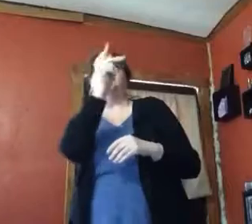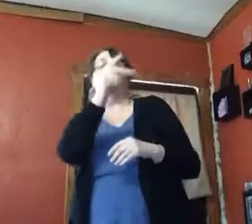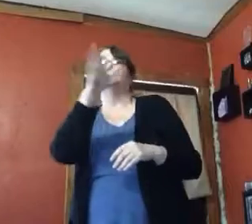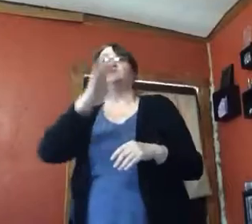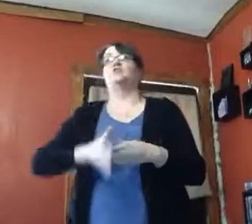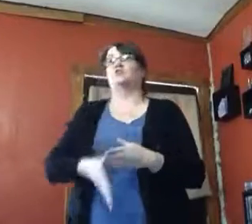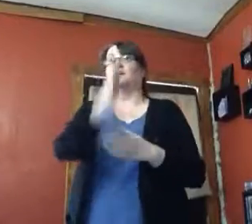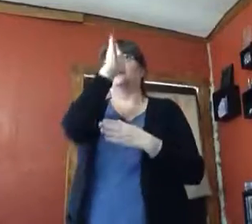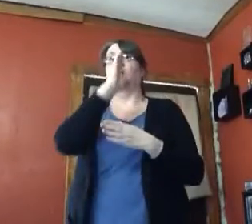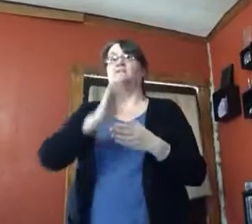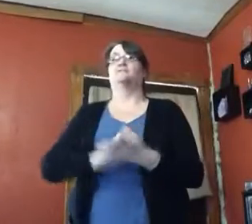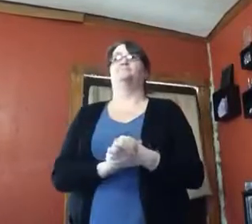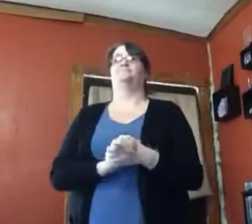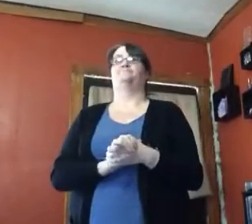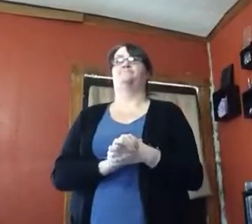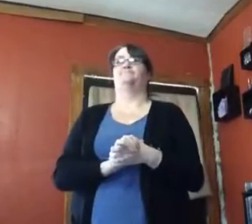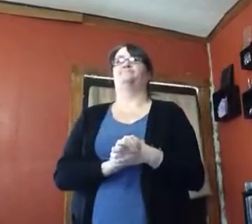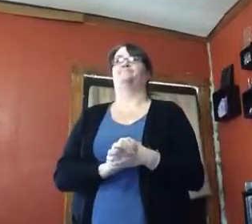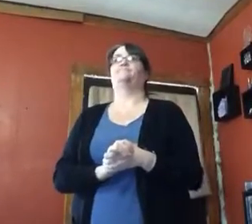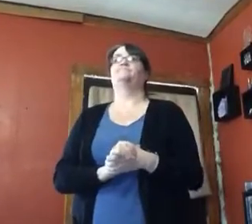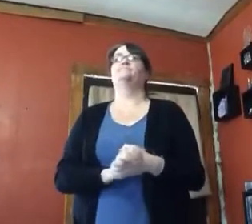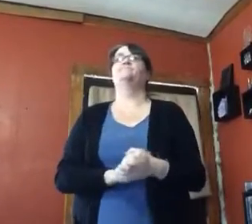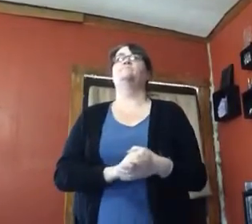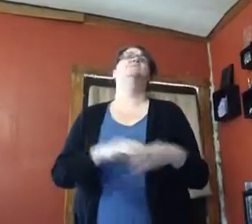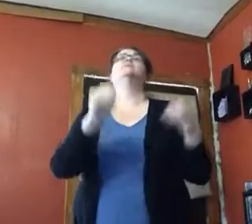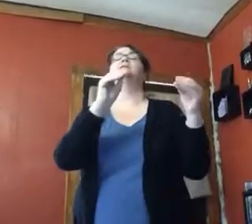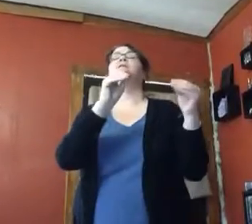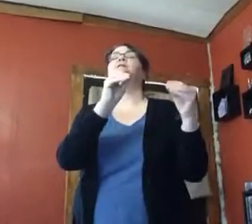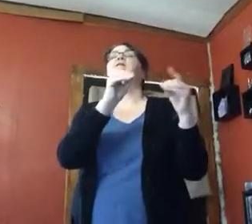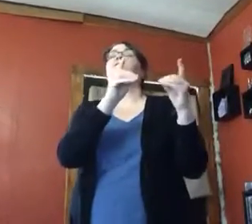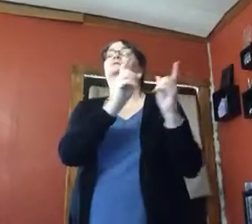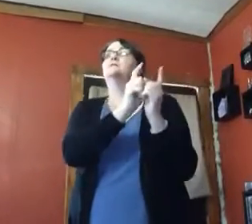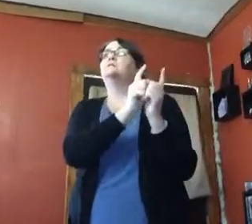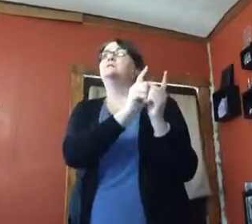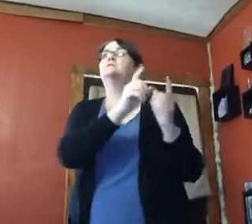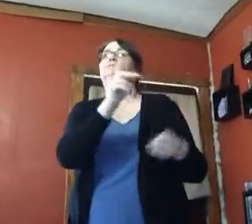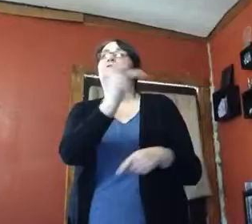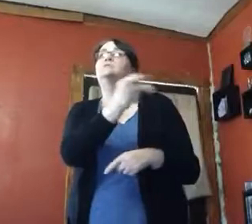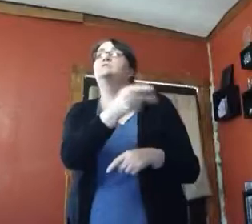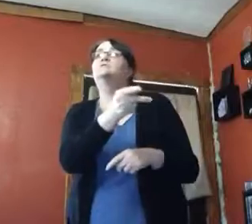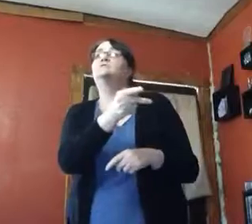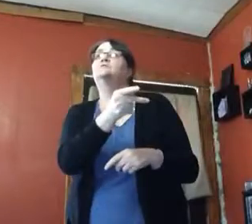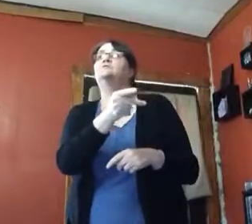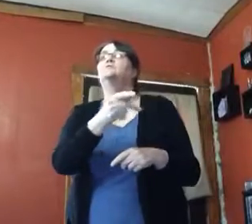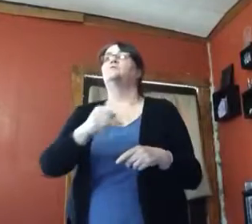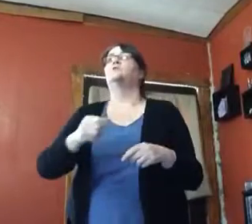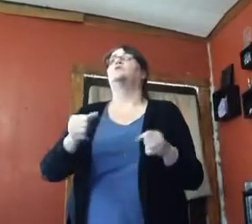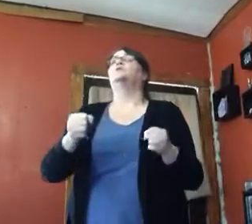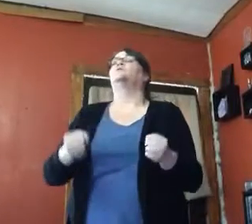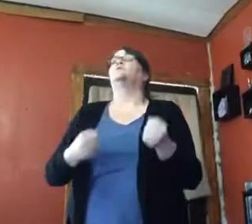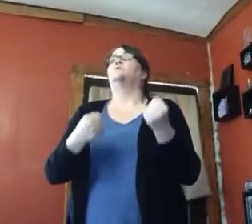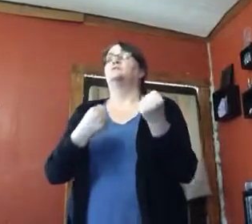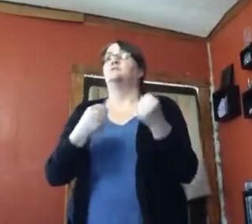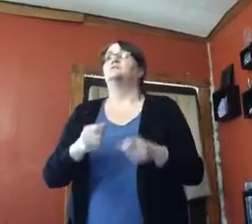to help others become sober were ineffective, prompting Dr. Silkworth to suggest